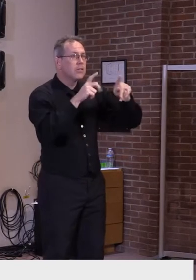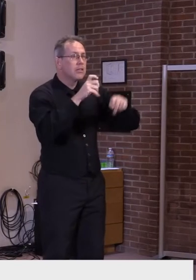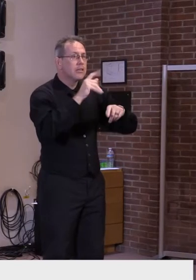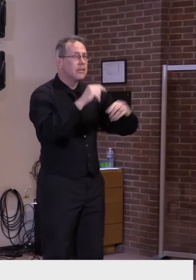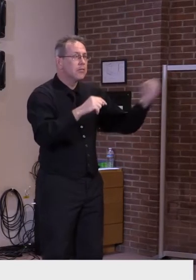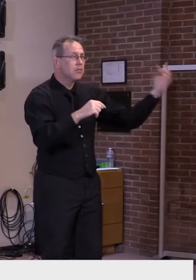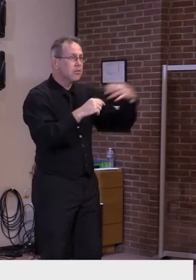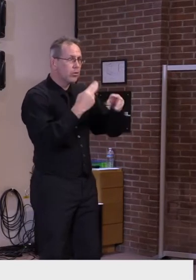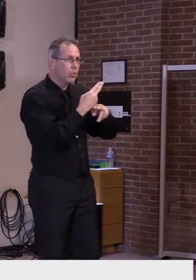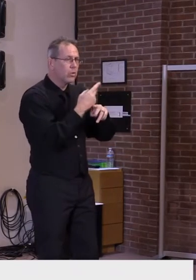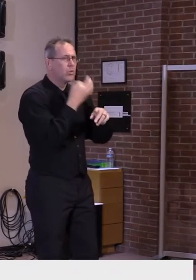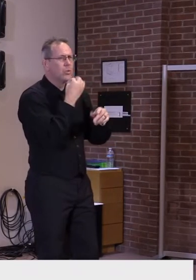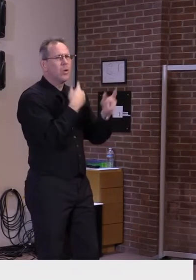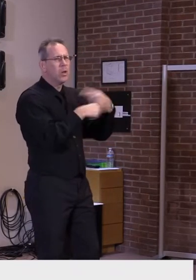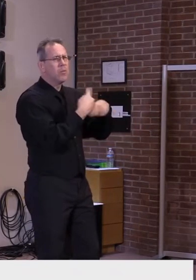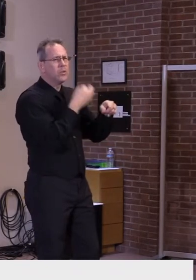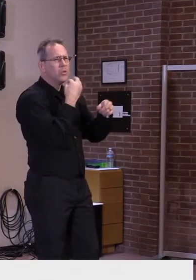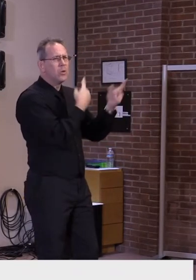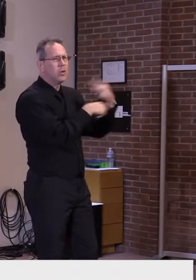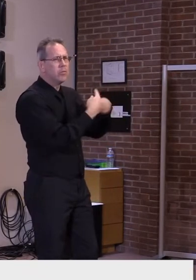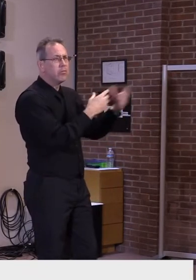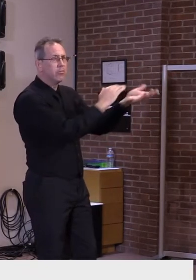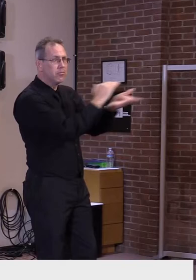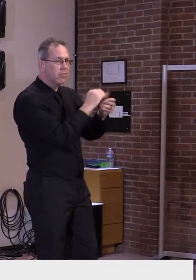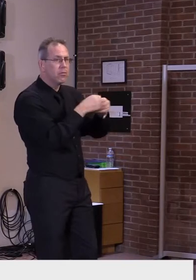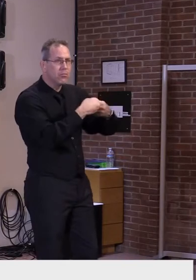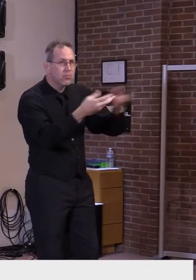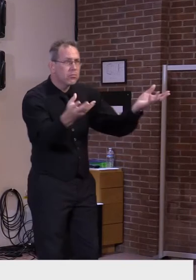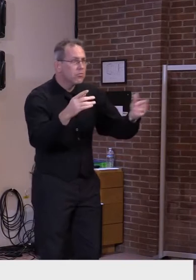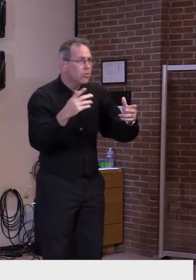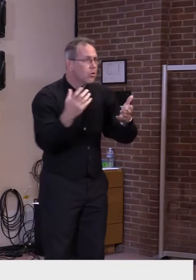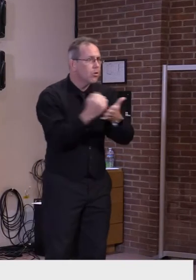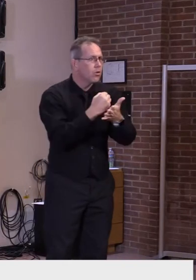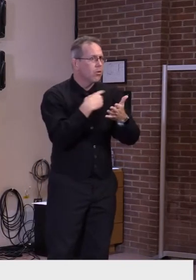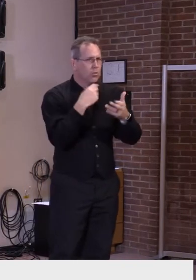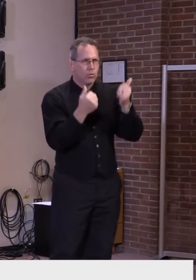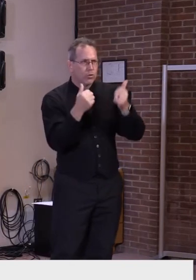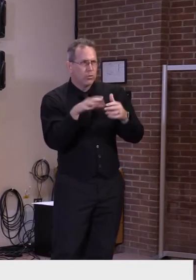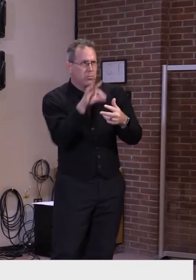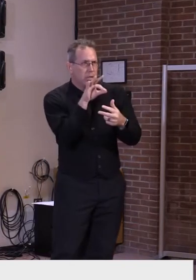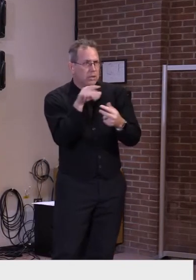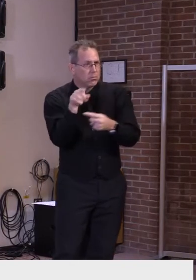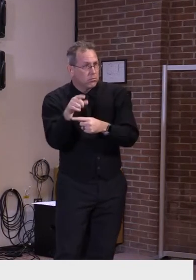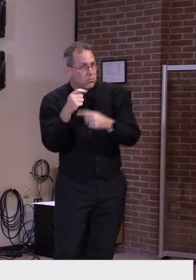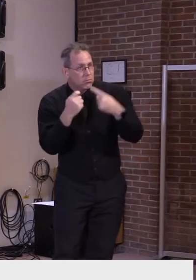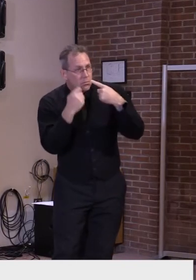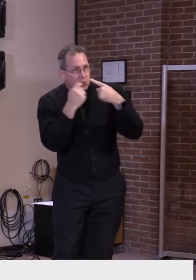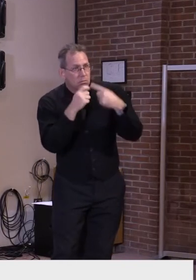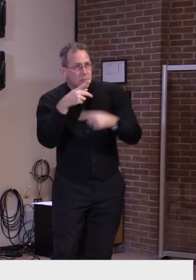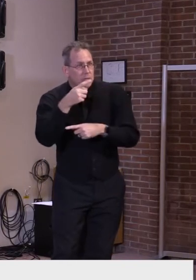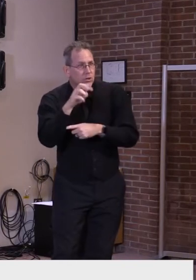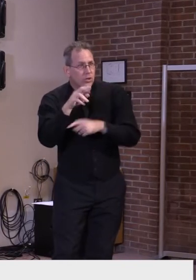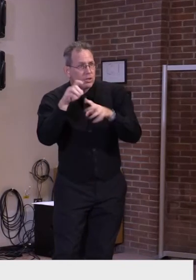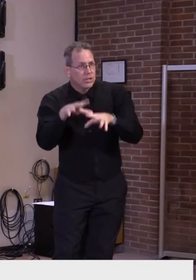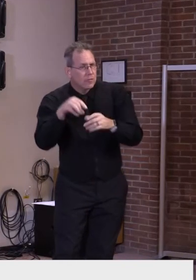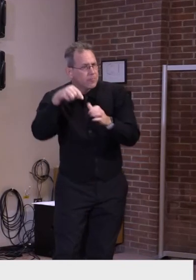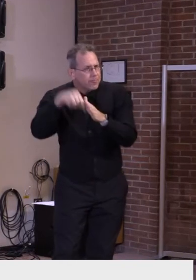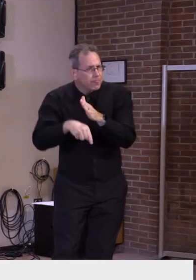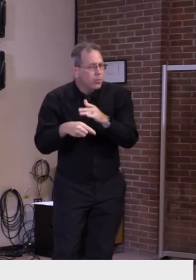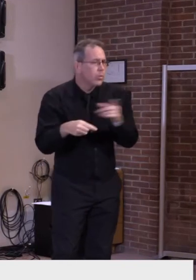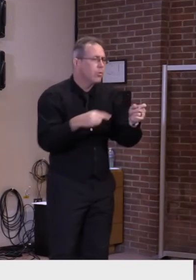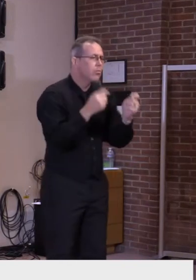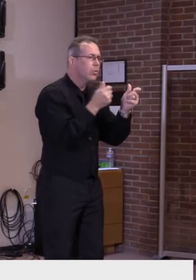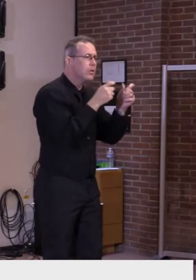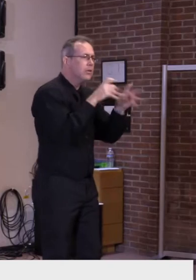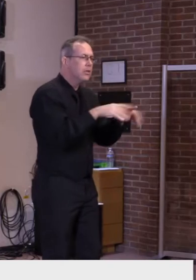fundamental switch, which brings a lot of testing capability, or at least will try to bring a lot of testing capability